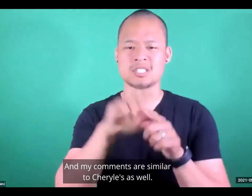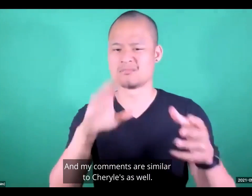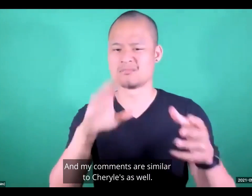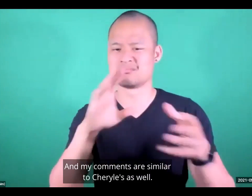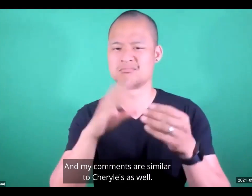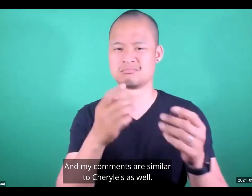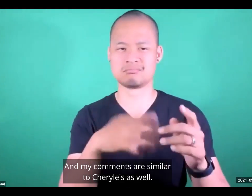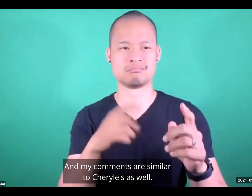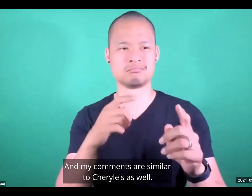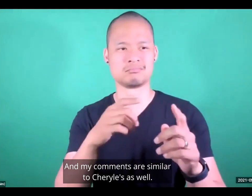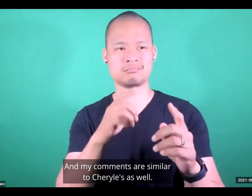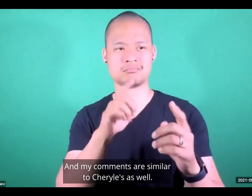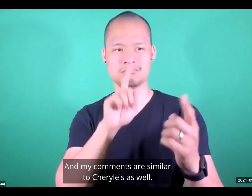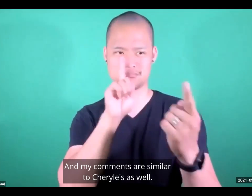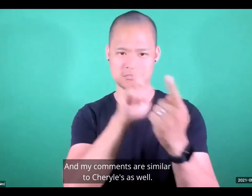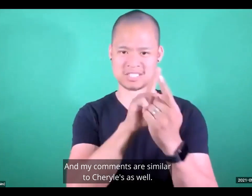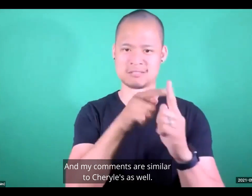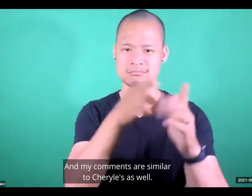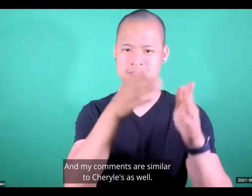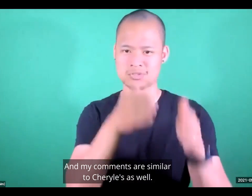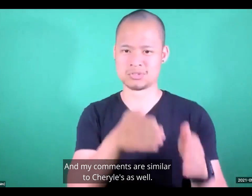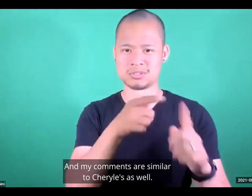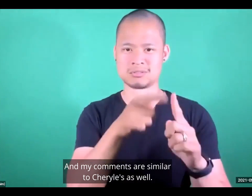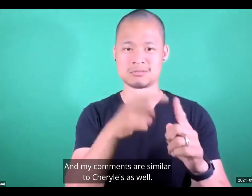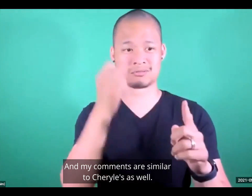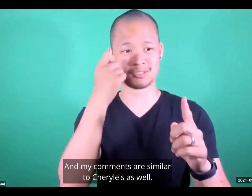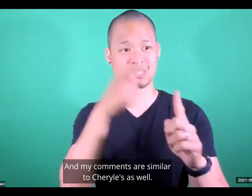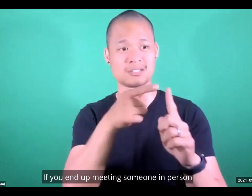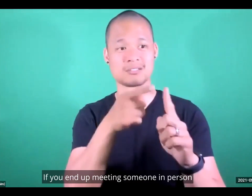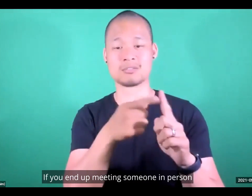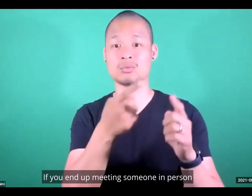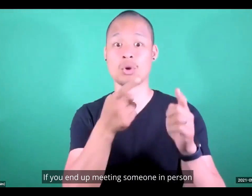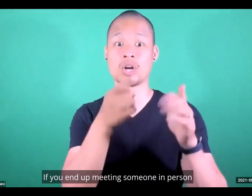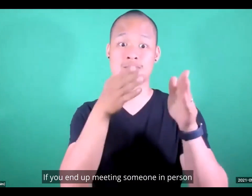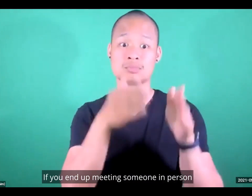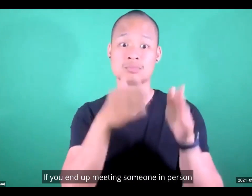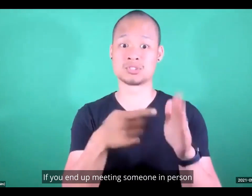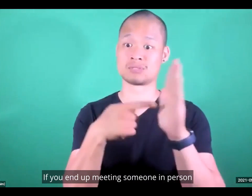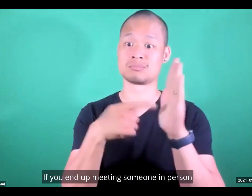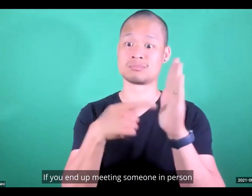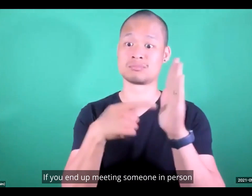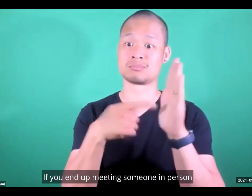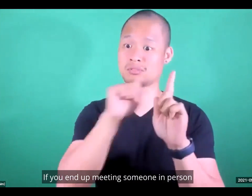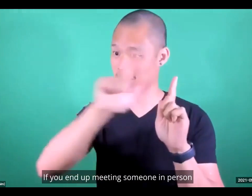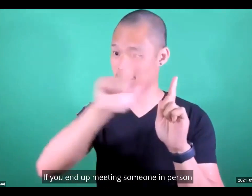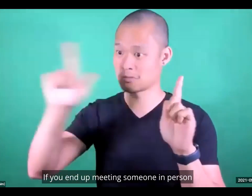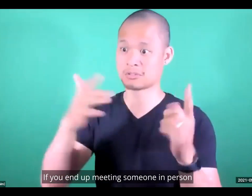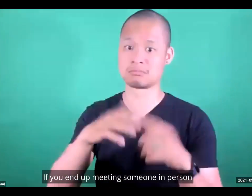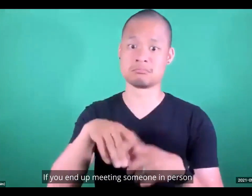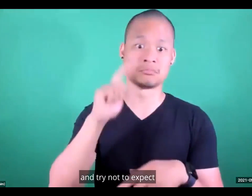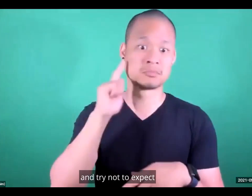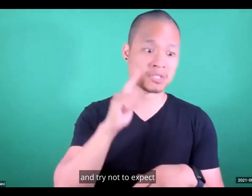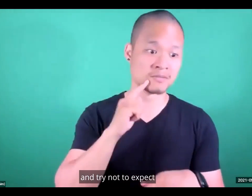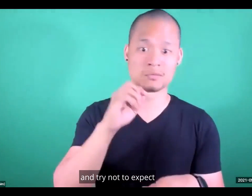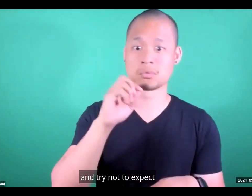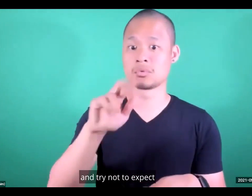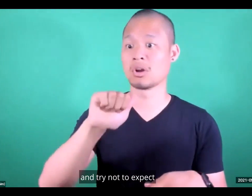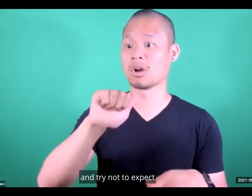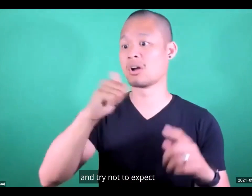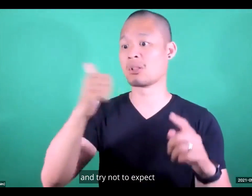And my comments are similar to Cheryl's as well. You know, if you end up meeting someone in person